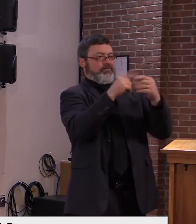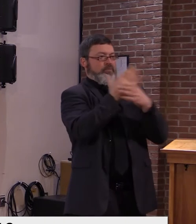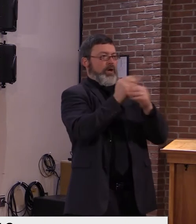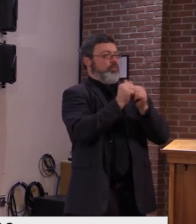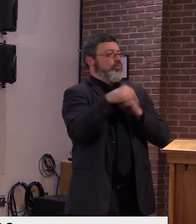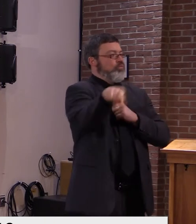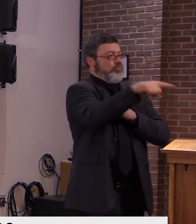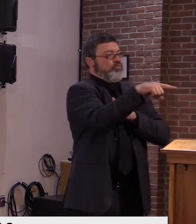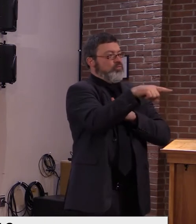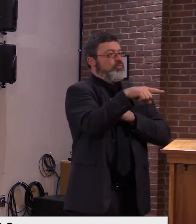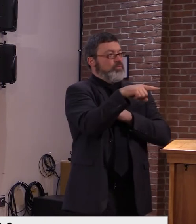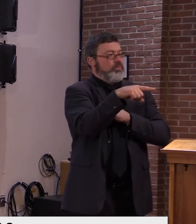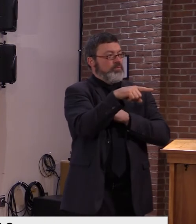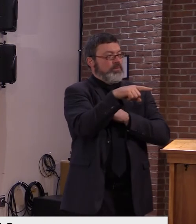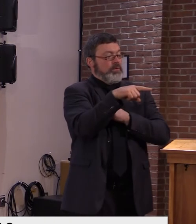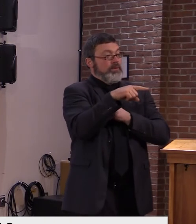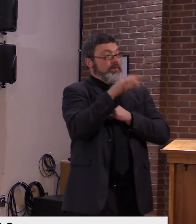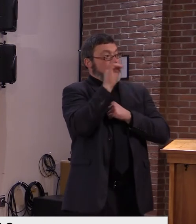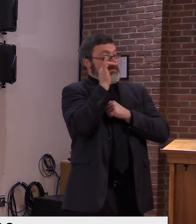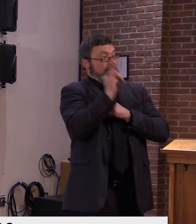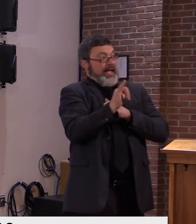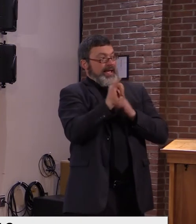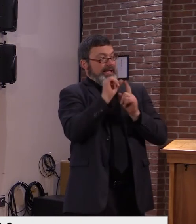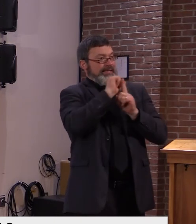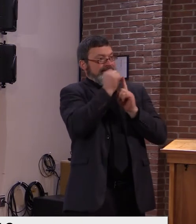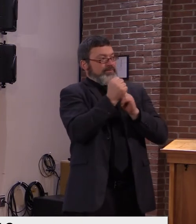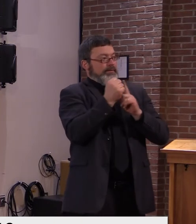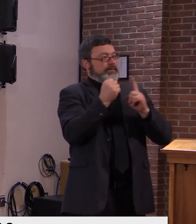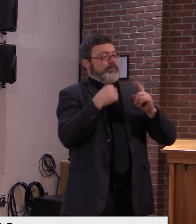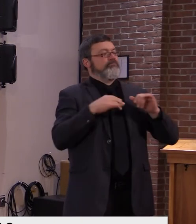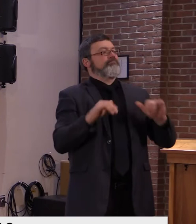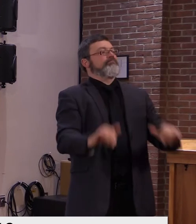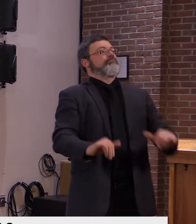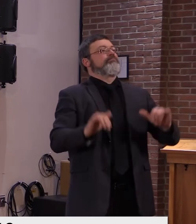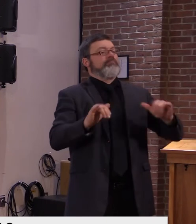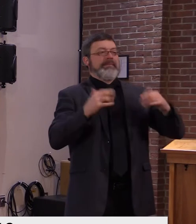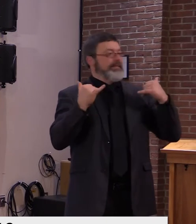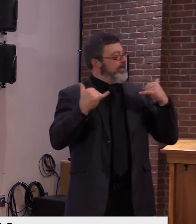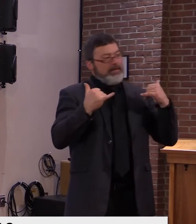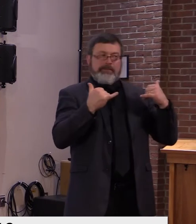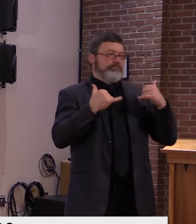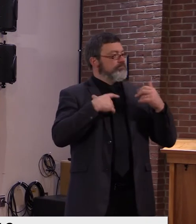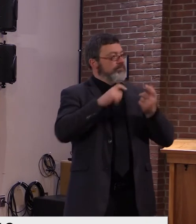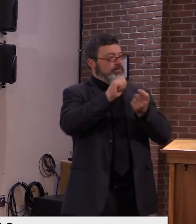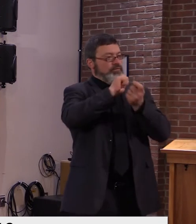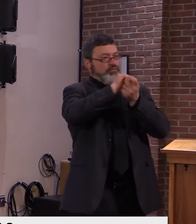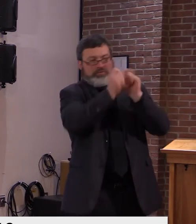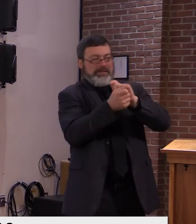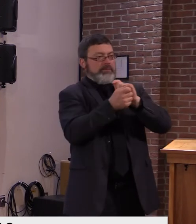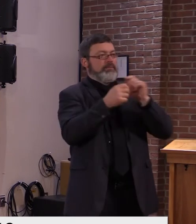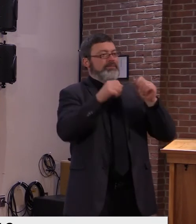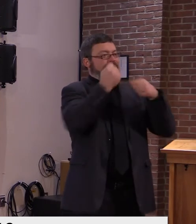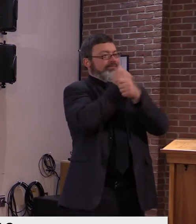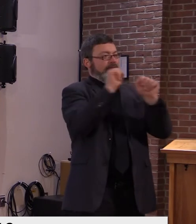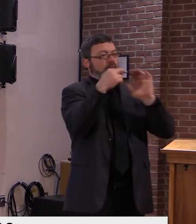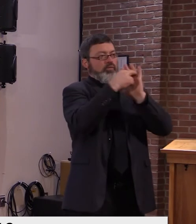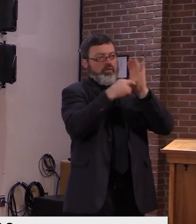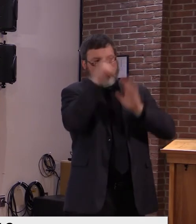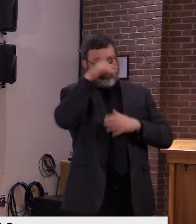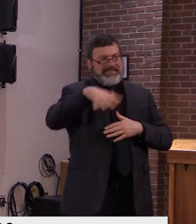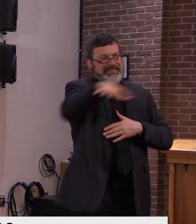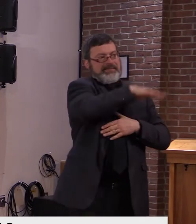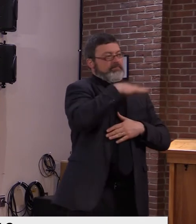additional safety measures going forward for all public safety operations. But again, this incident highlights the importance